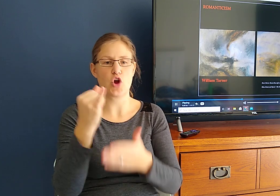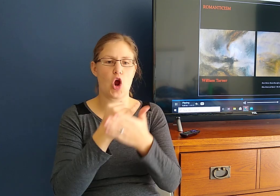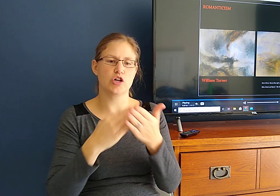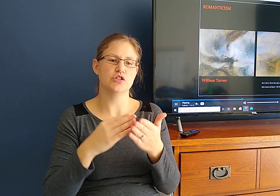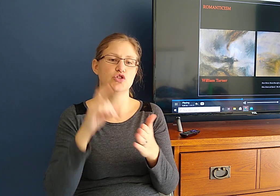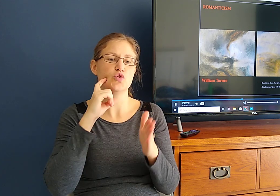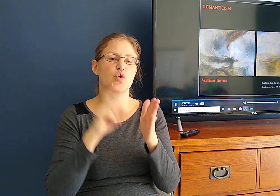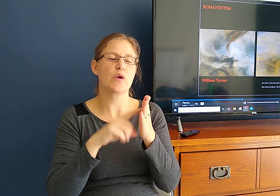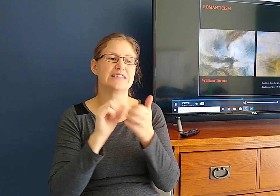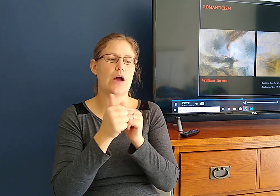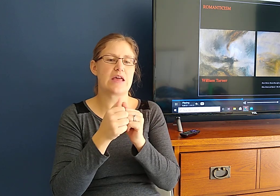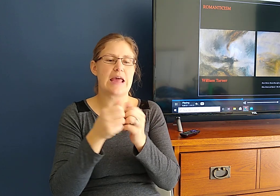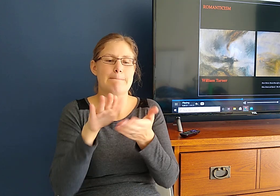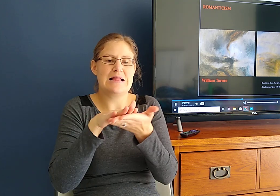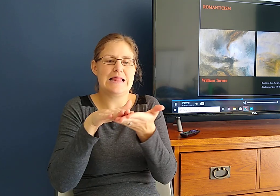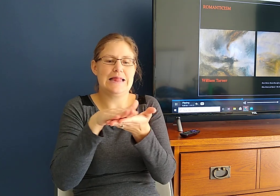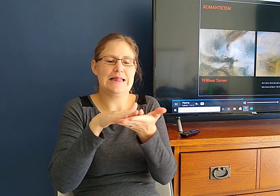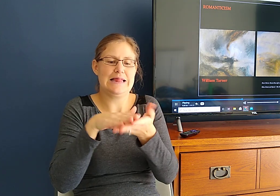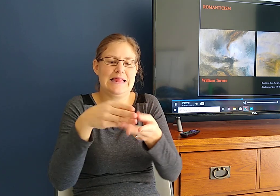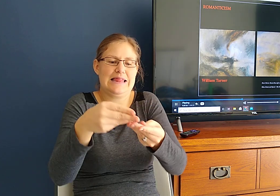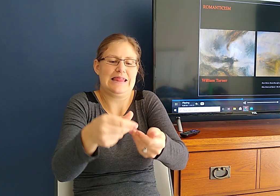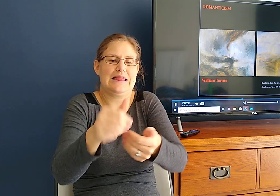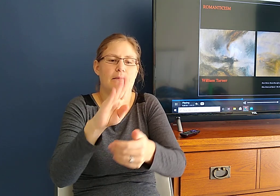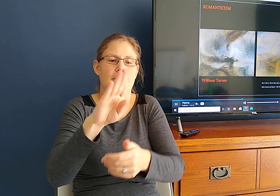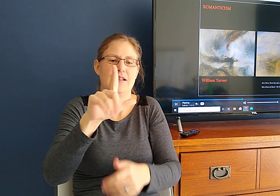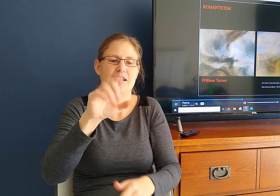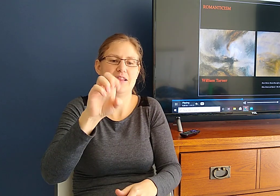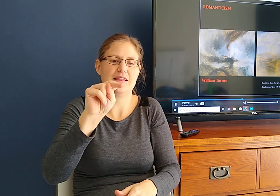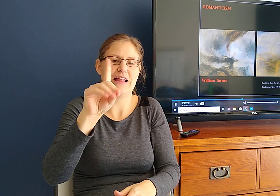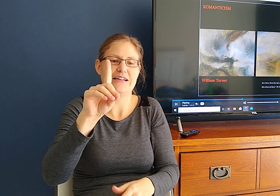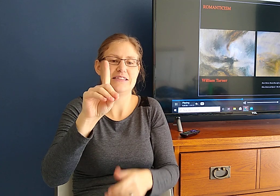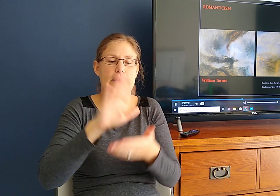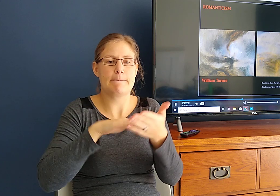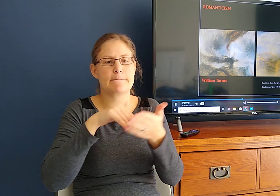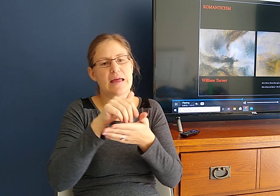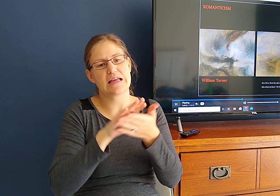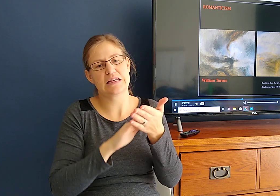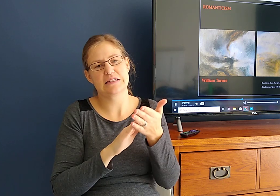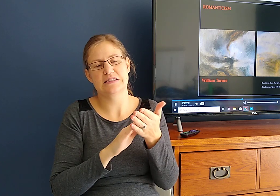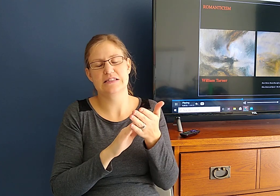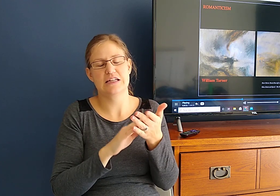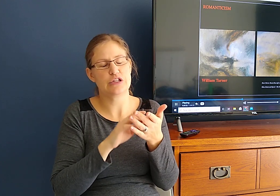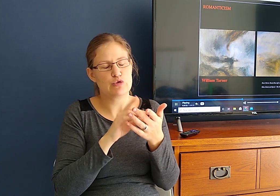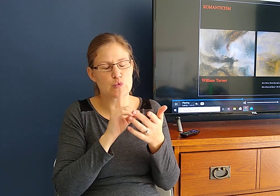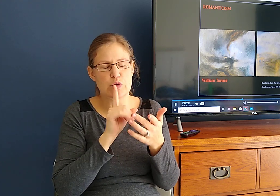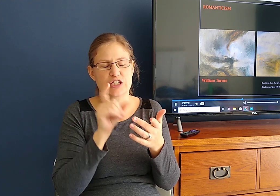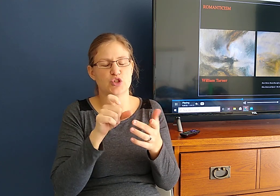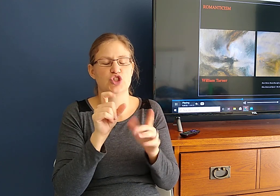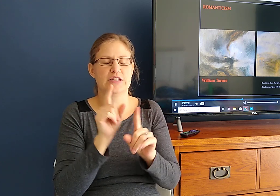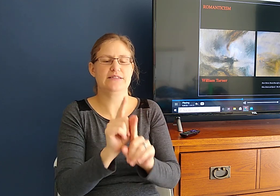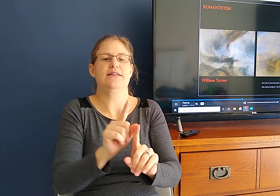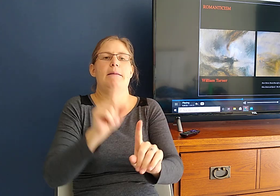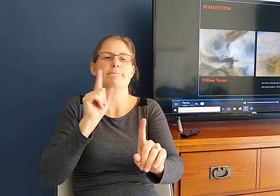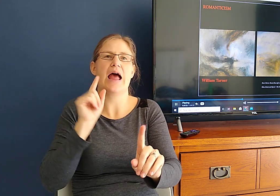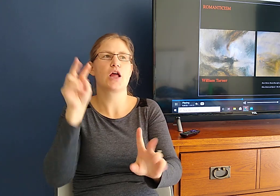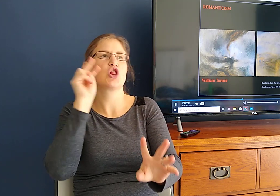paint, and these recall that you stand back from them and look at them from afar